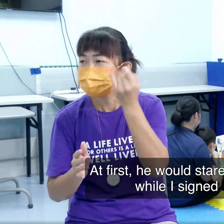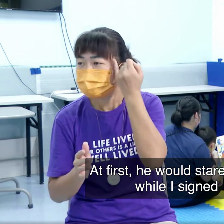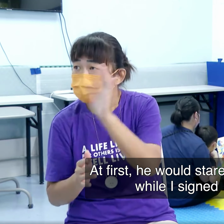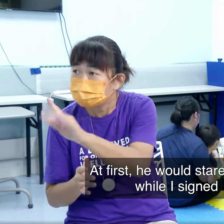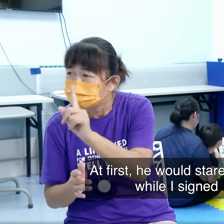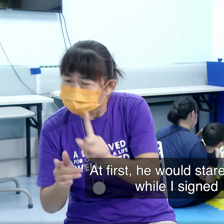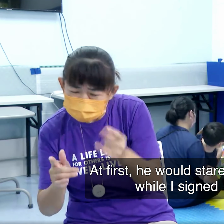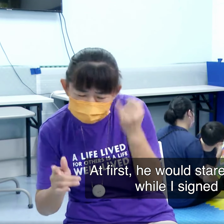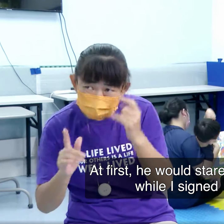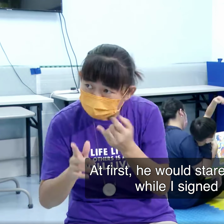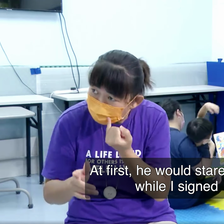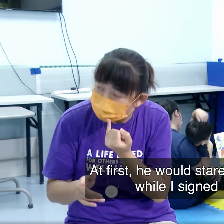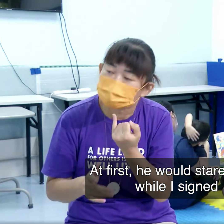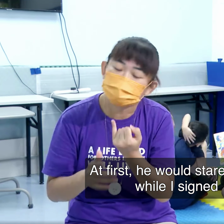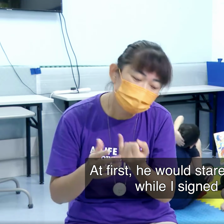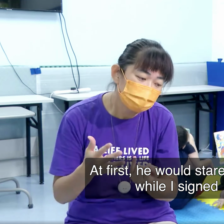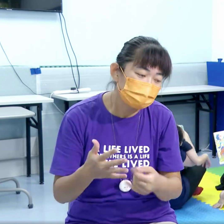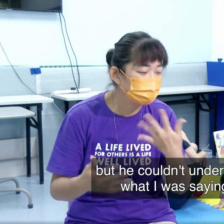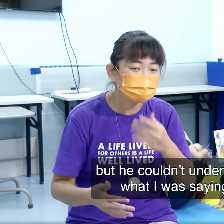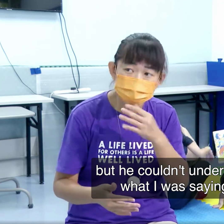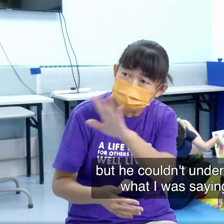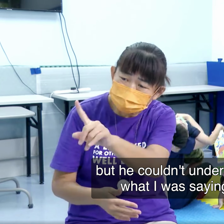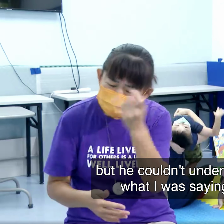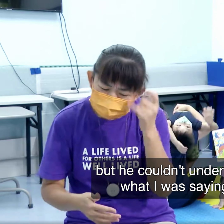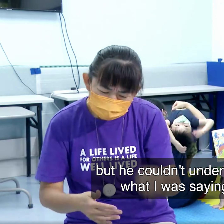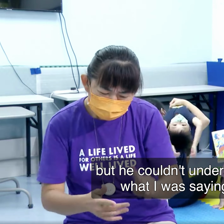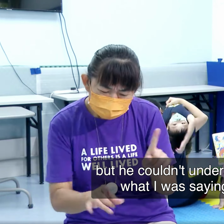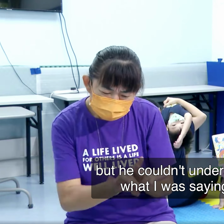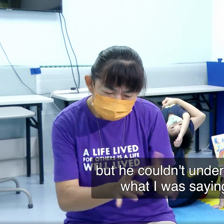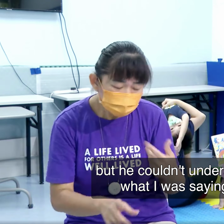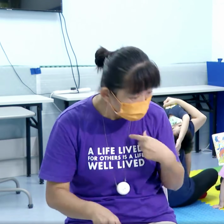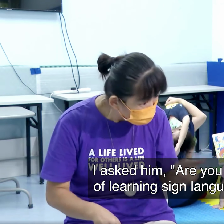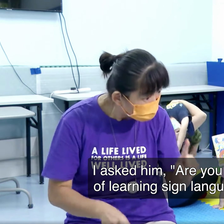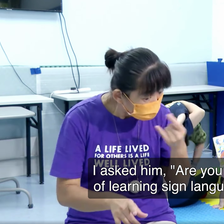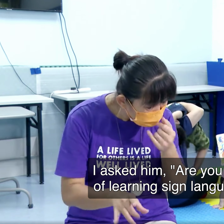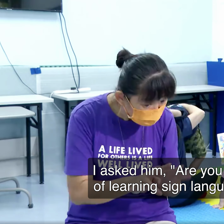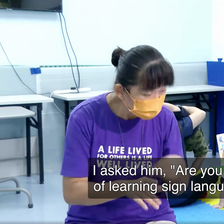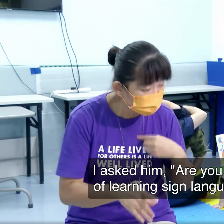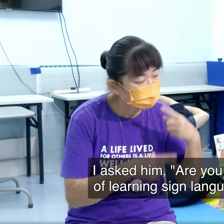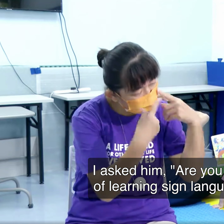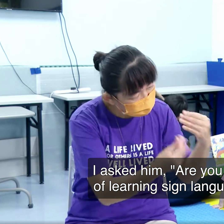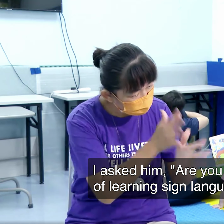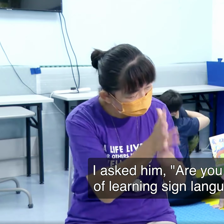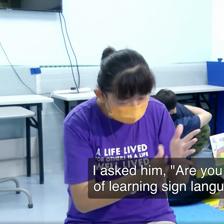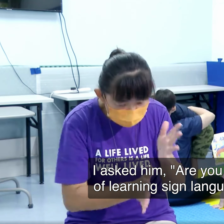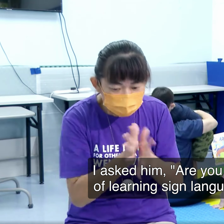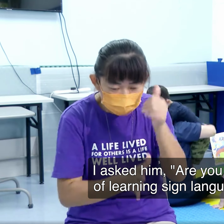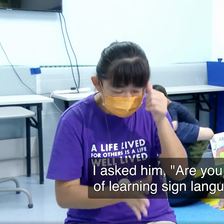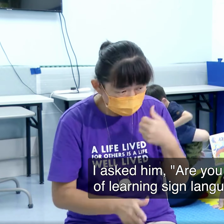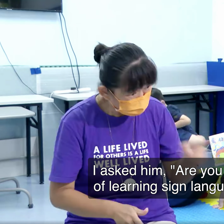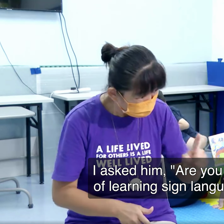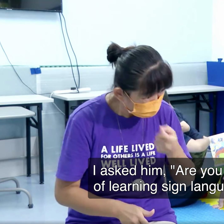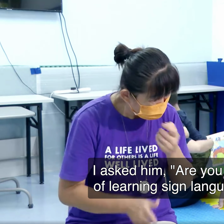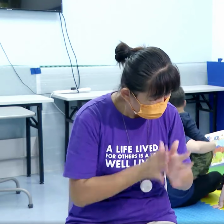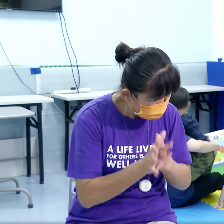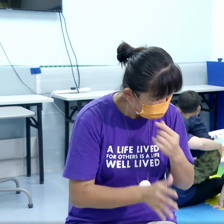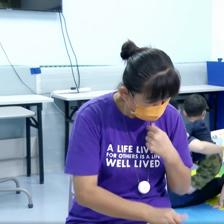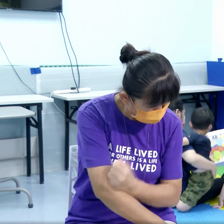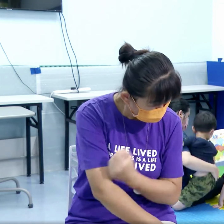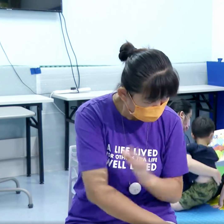At first, he would stare at me while I signed, but he couldn't understand what I was saying. I asked him, "Are you afraid of learning sign